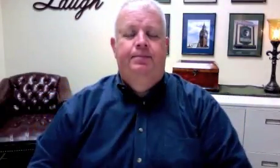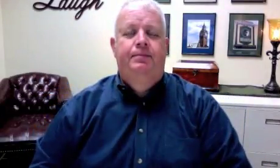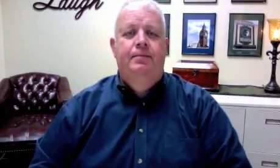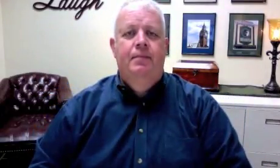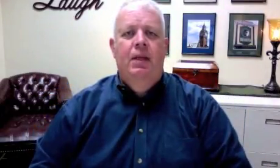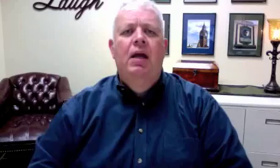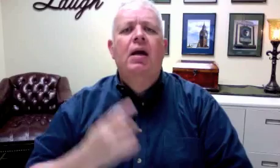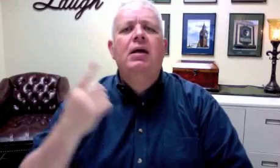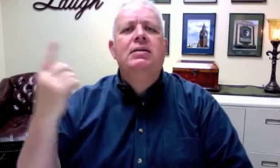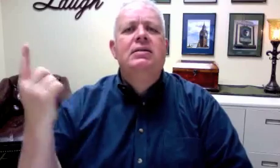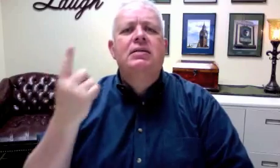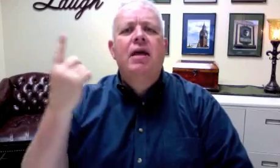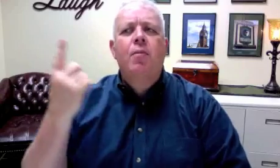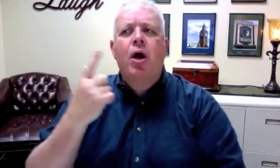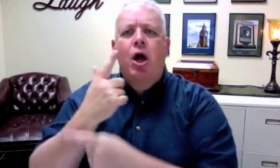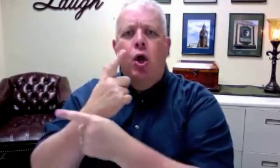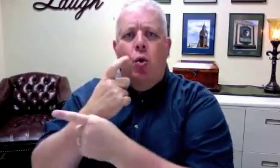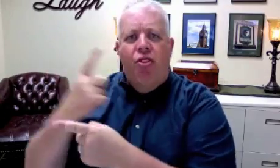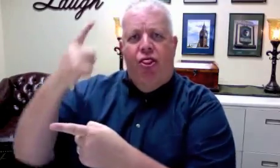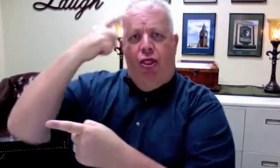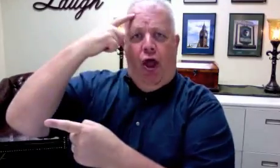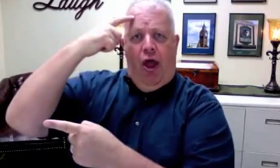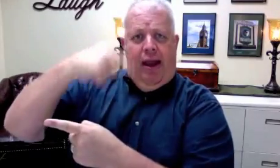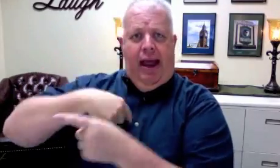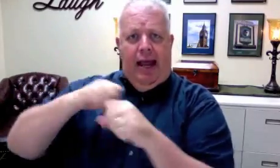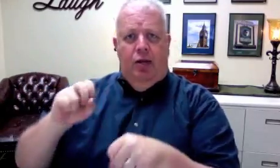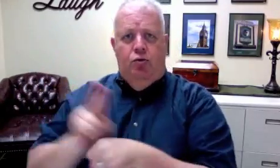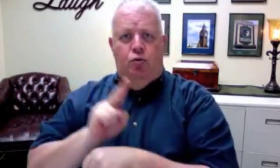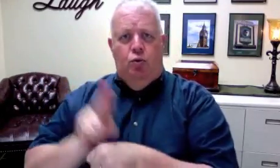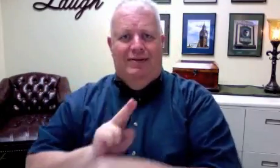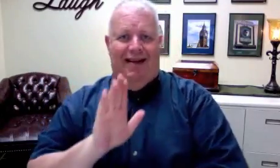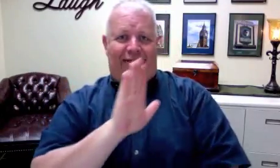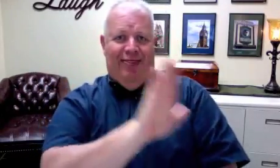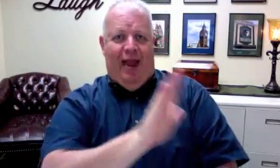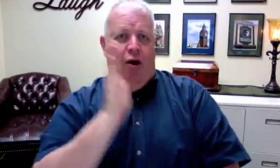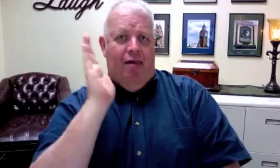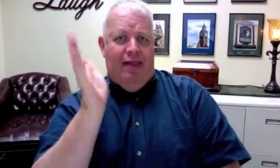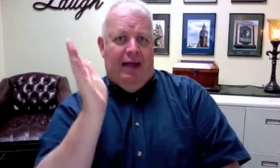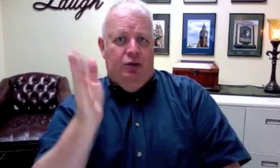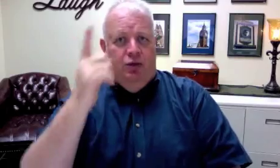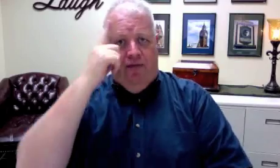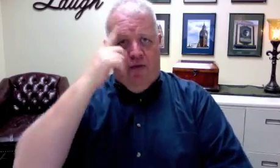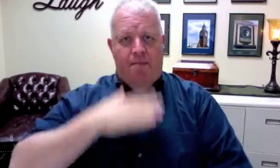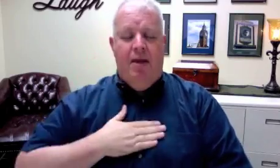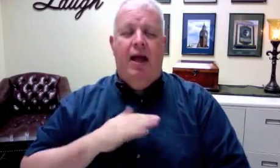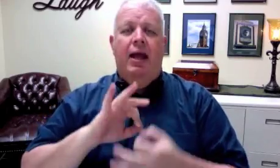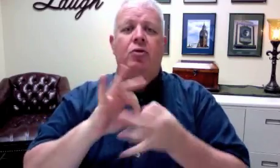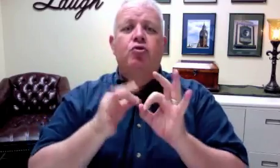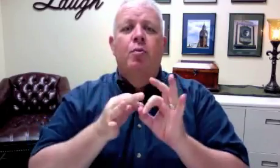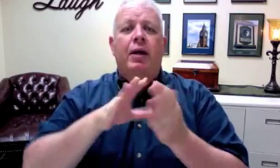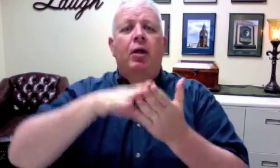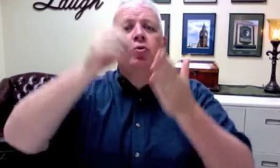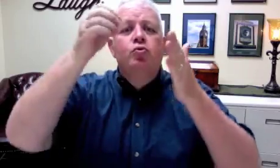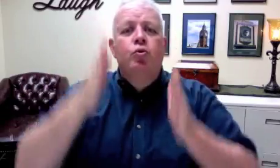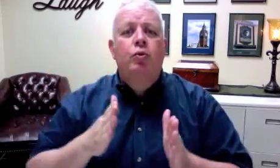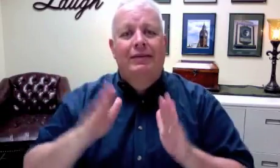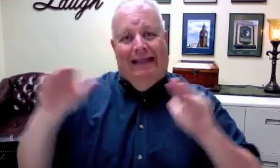Someone who thought I could use their lectures for my interpreting students introduced me to this